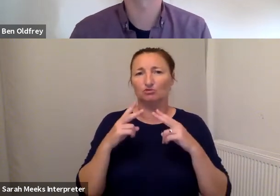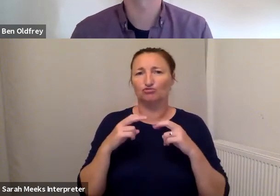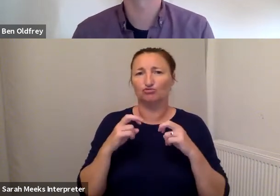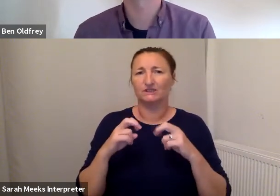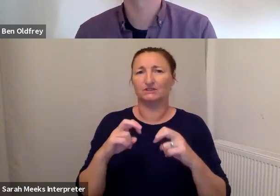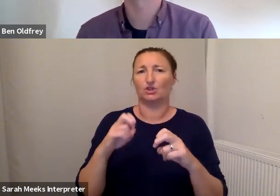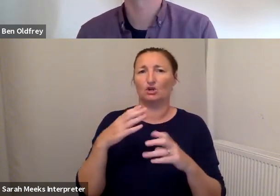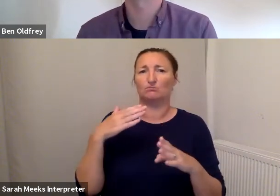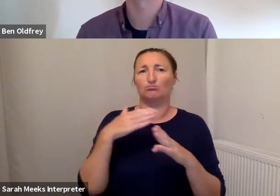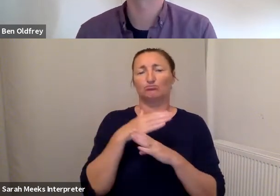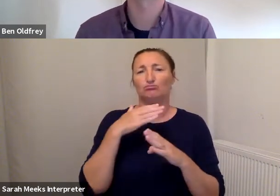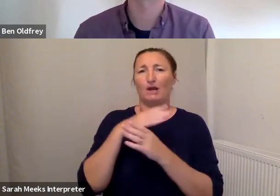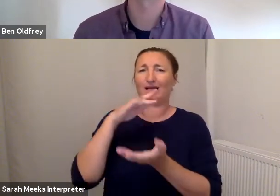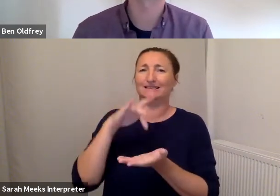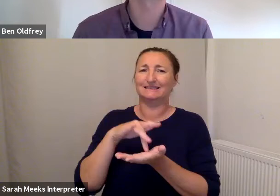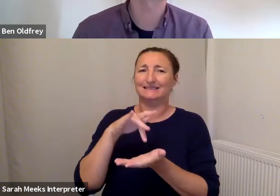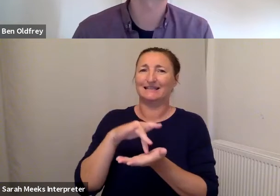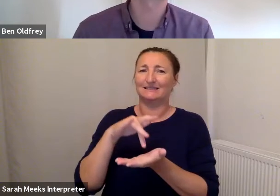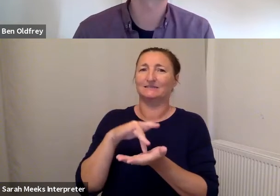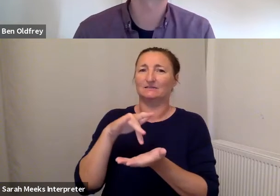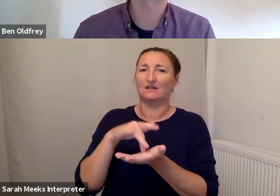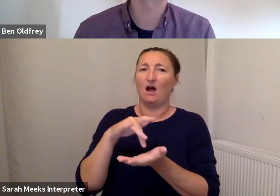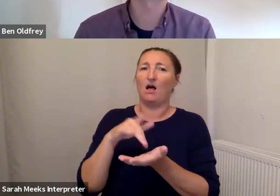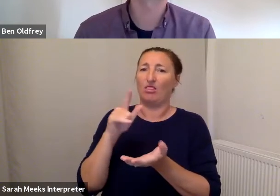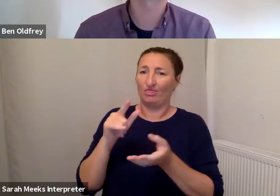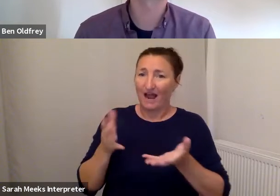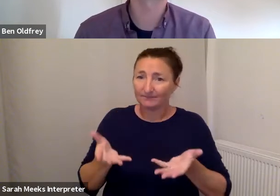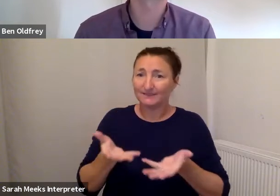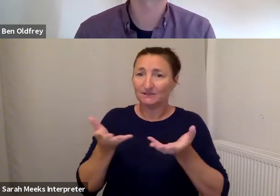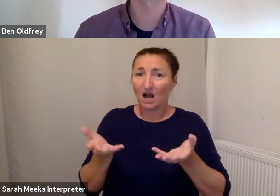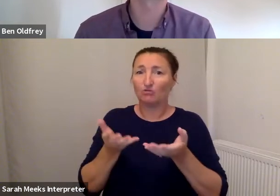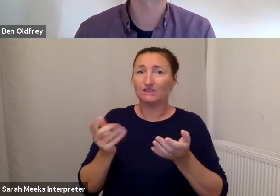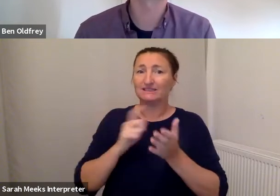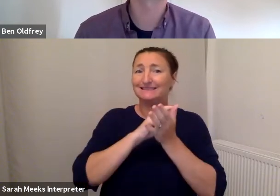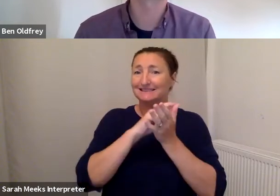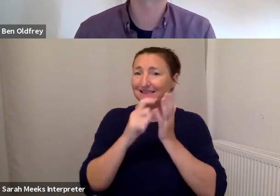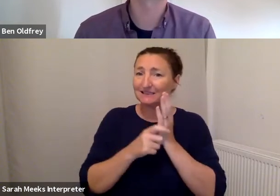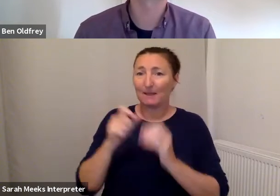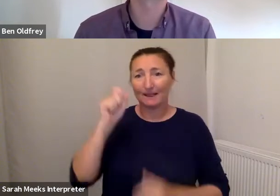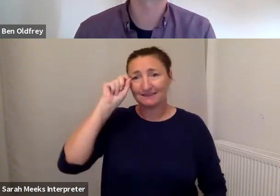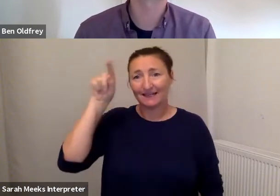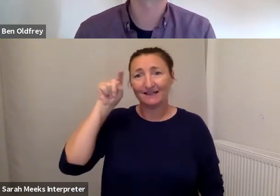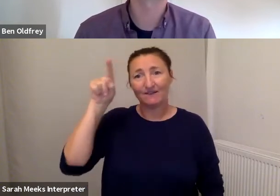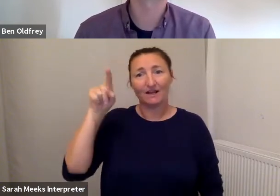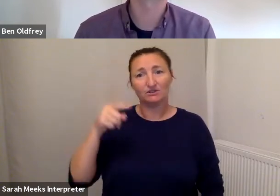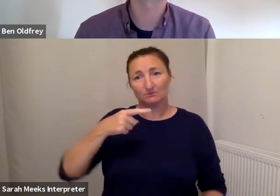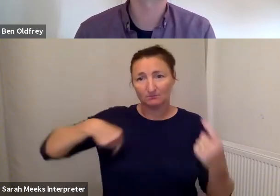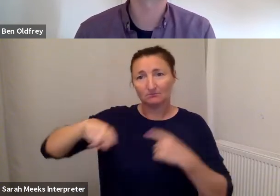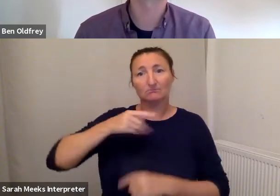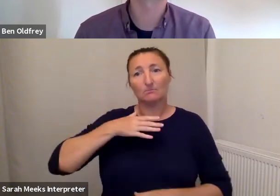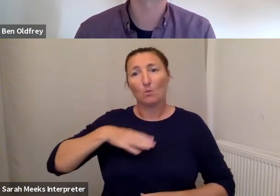Practice Center drives the disability innovation for a fairer world. That is what we are looking for, and that is